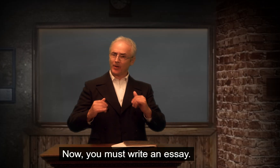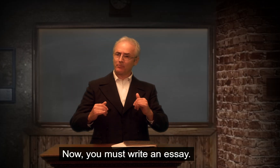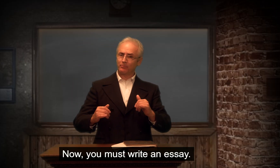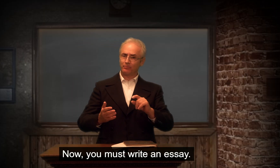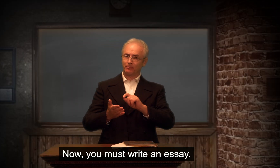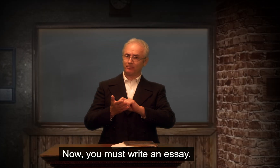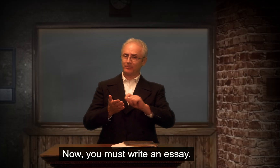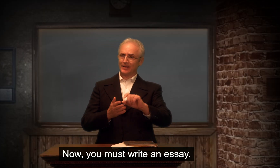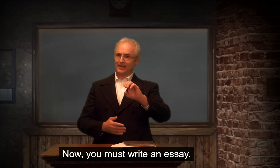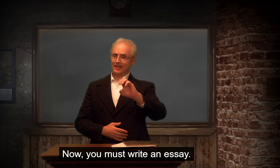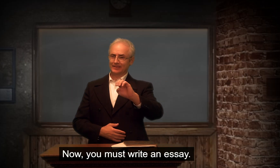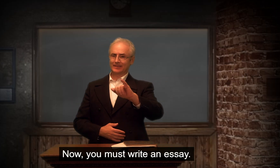Now, you must write an essay.